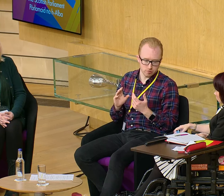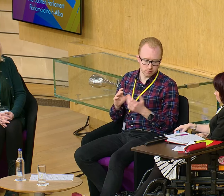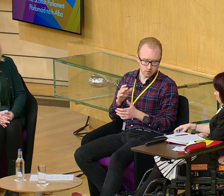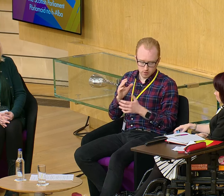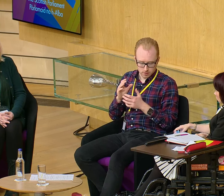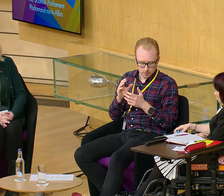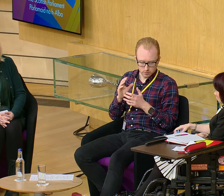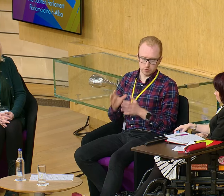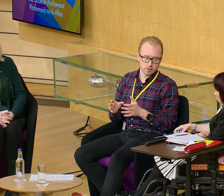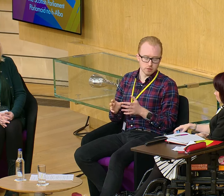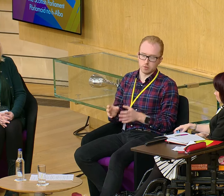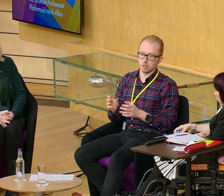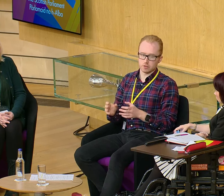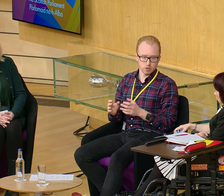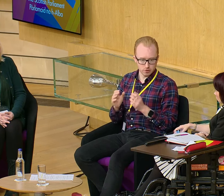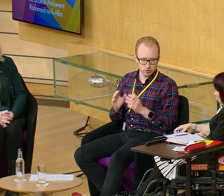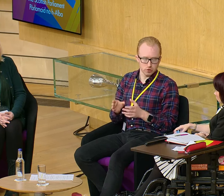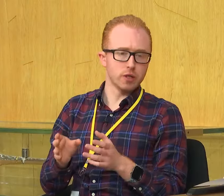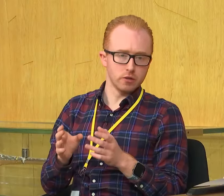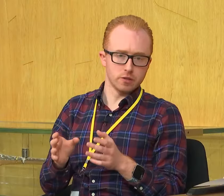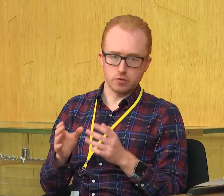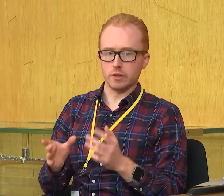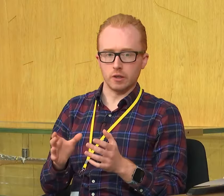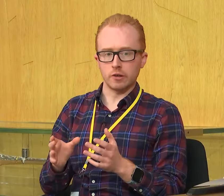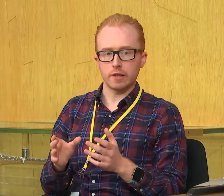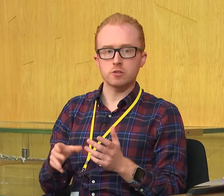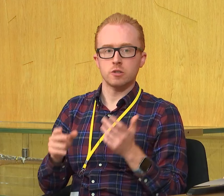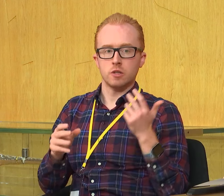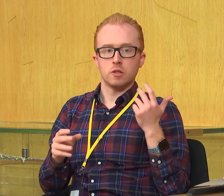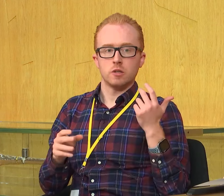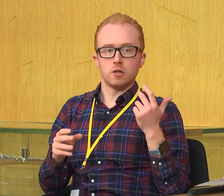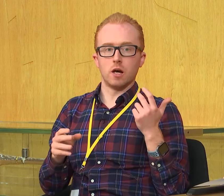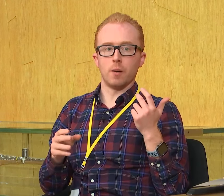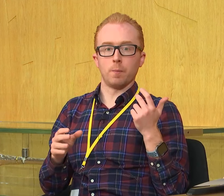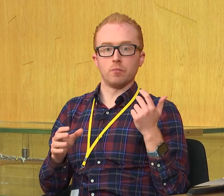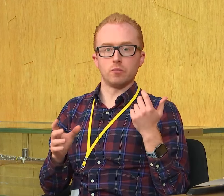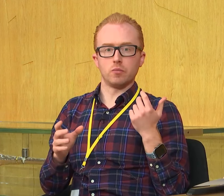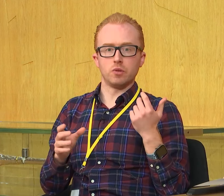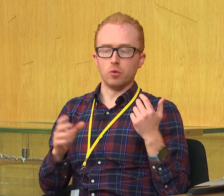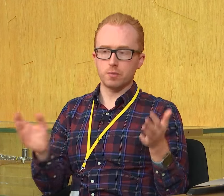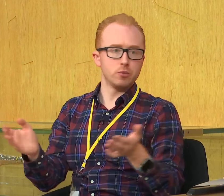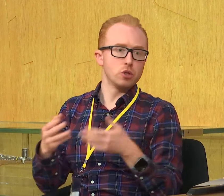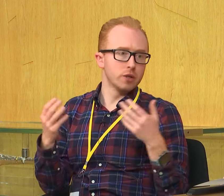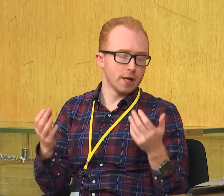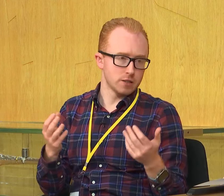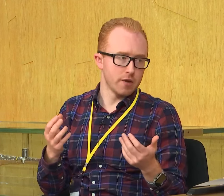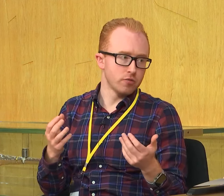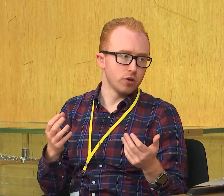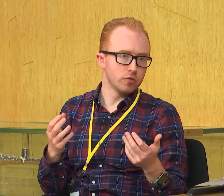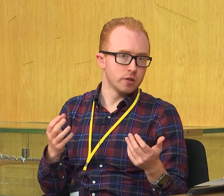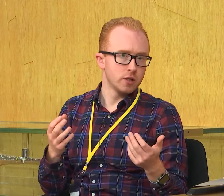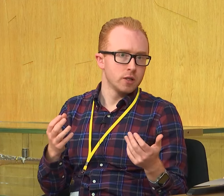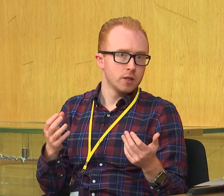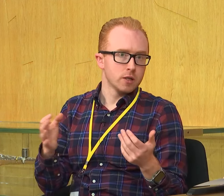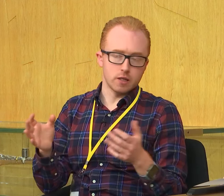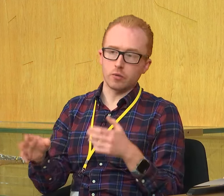stuff looked into it, the sooner you get it looked into at a younger age, the more people you can actually have